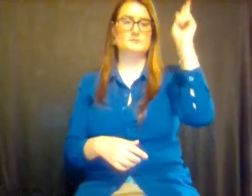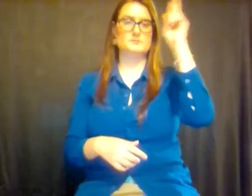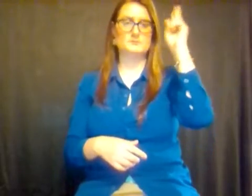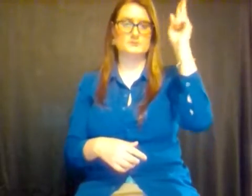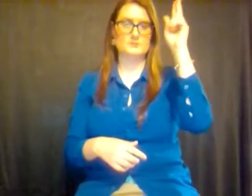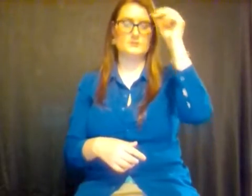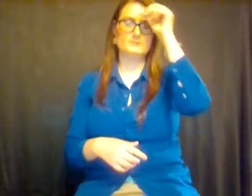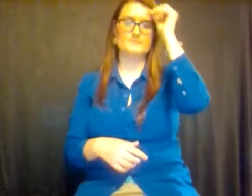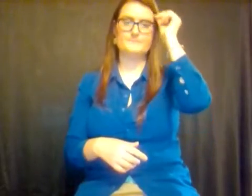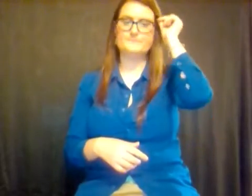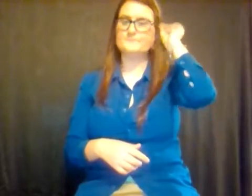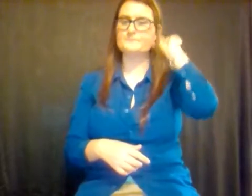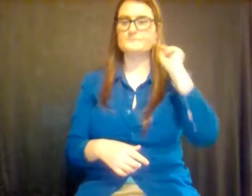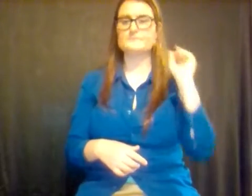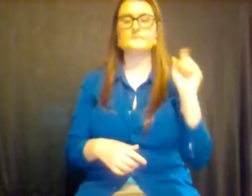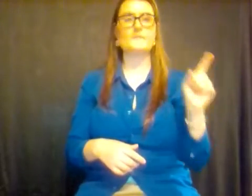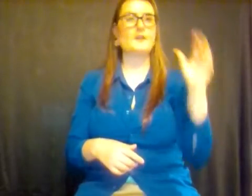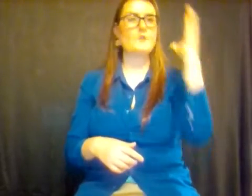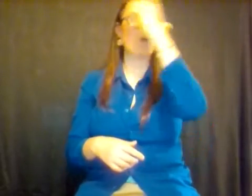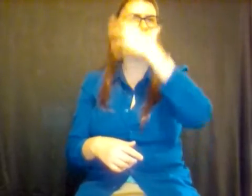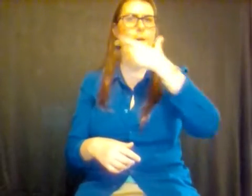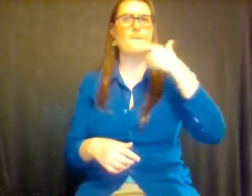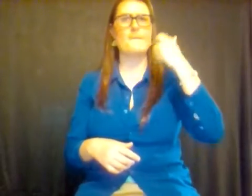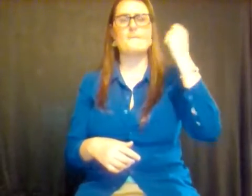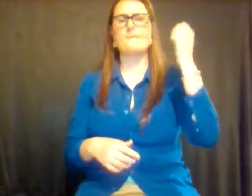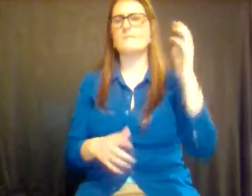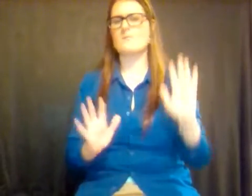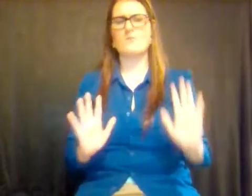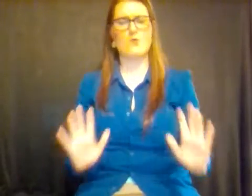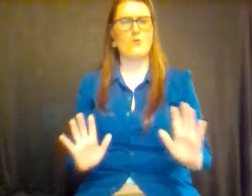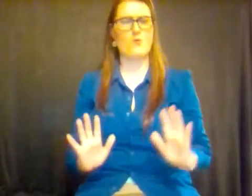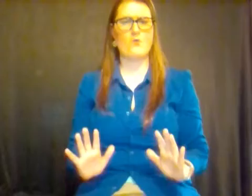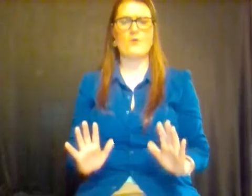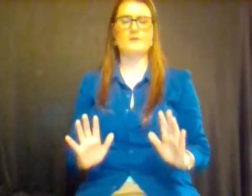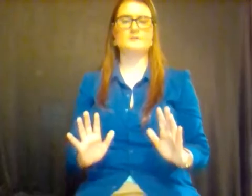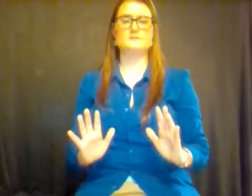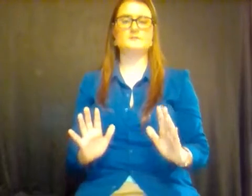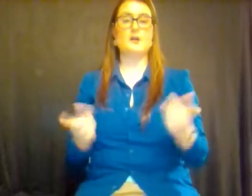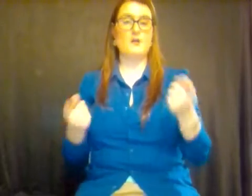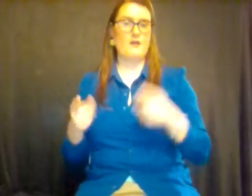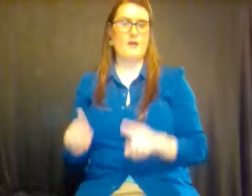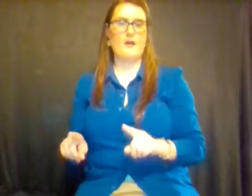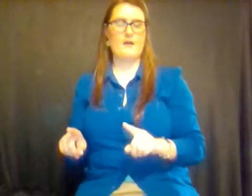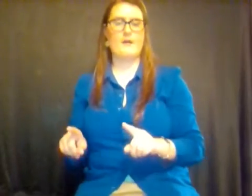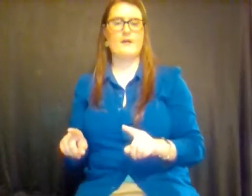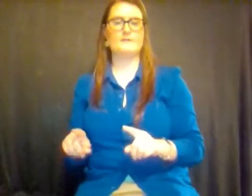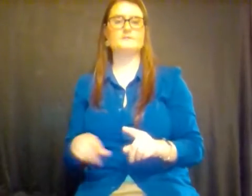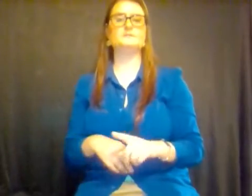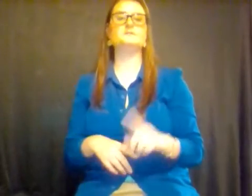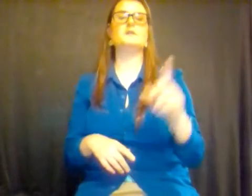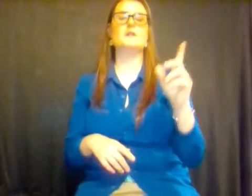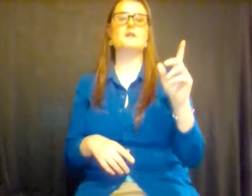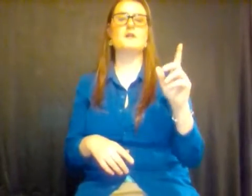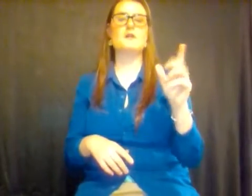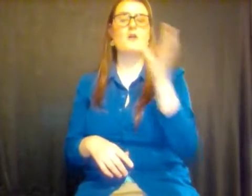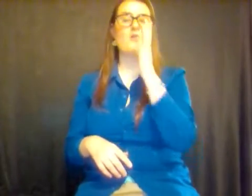sister, Leah. Jacob noticed that Leah had pretty eyes, but she wasn't nearly as beautiful as Rachel. Laban was delighted to meet